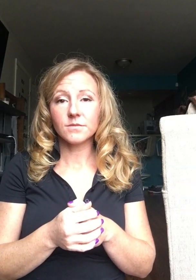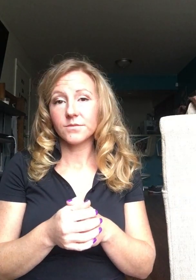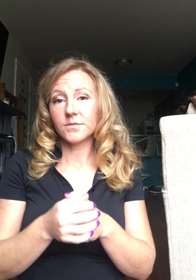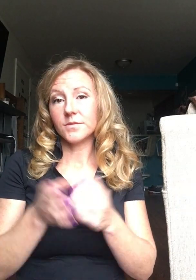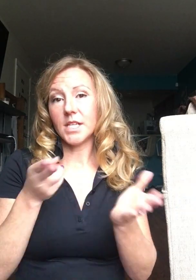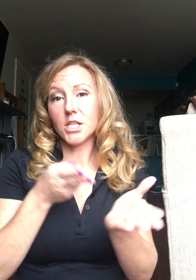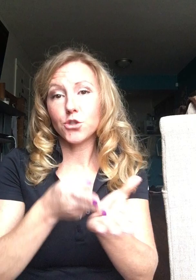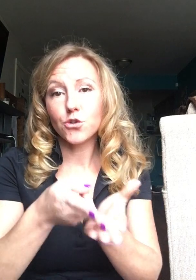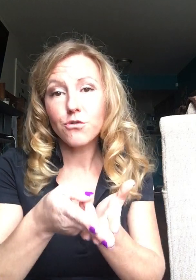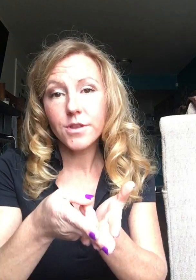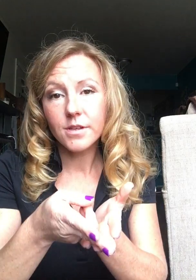And the truth